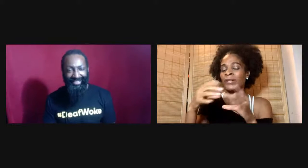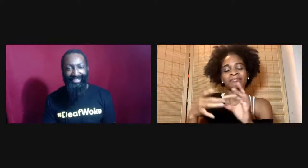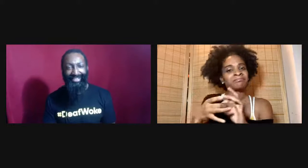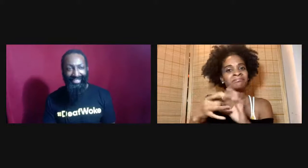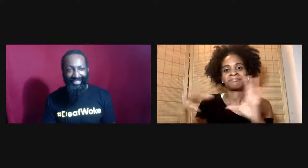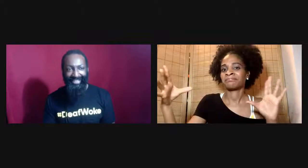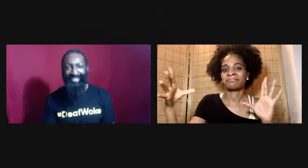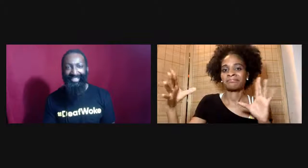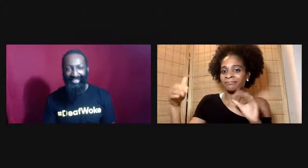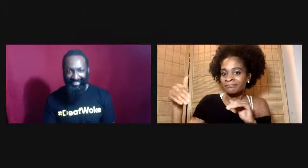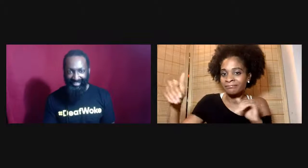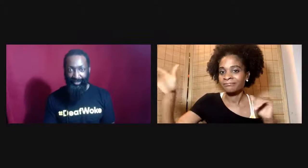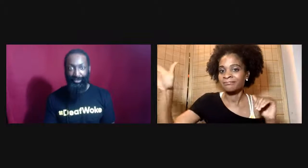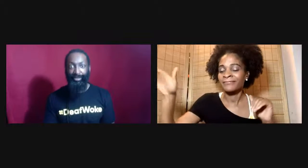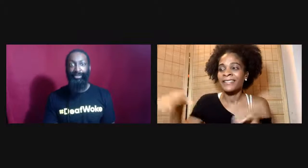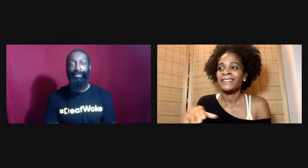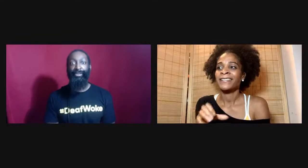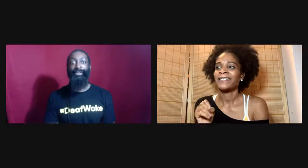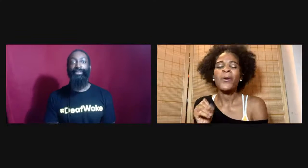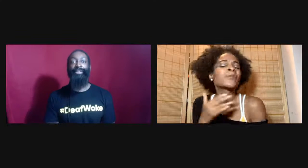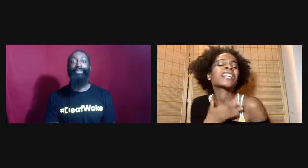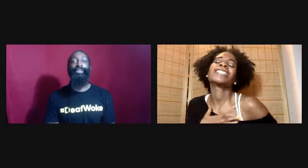were the lead.